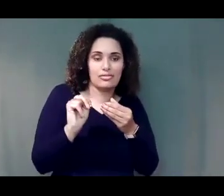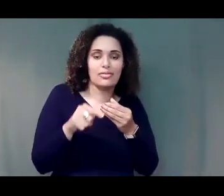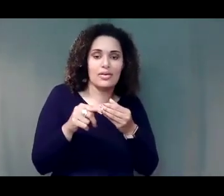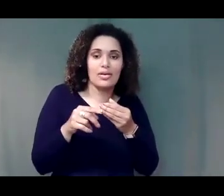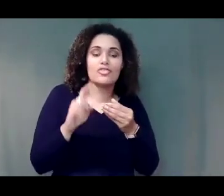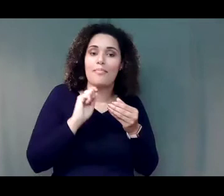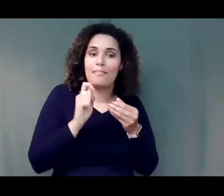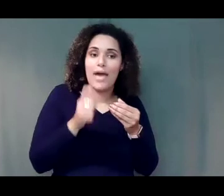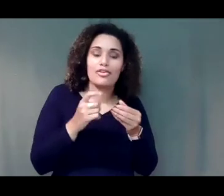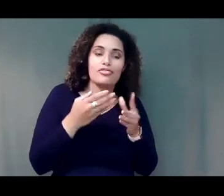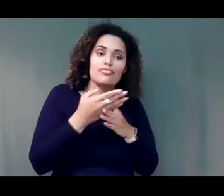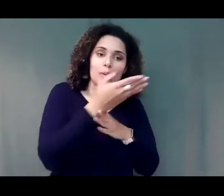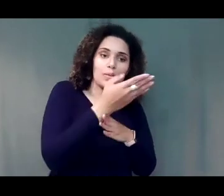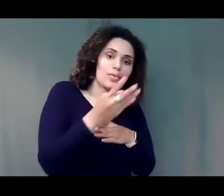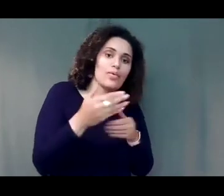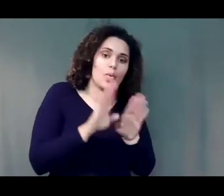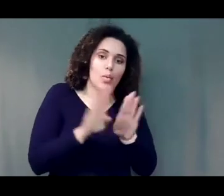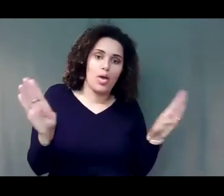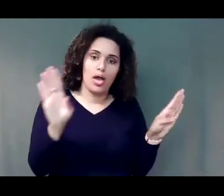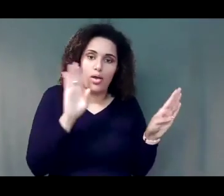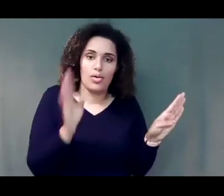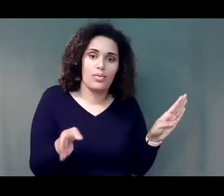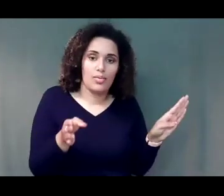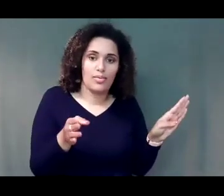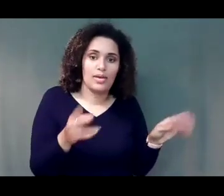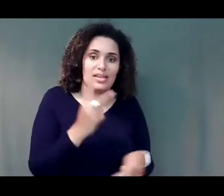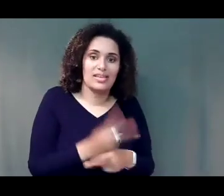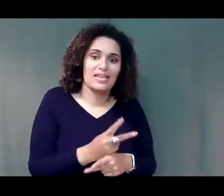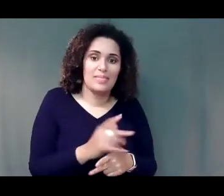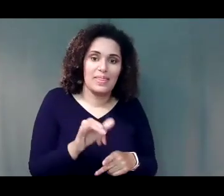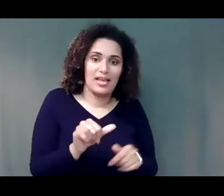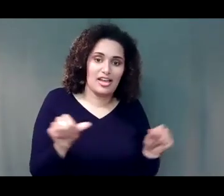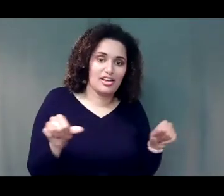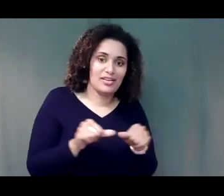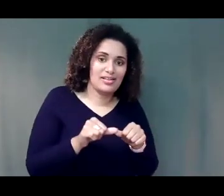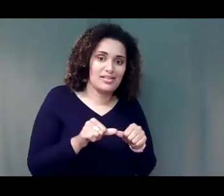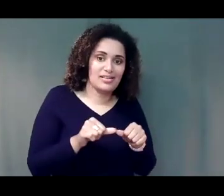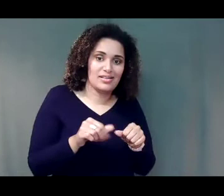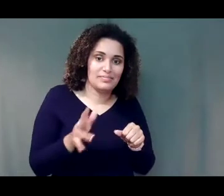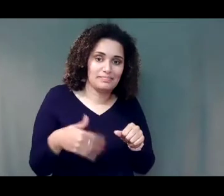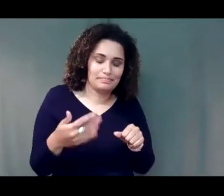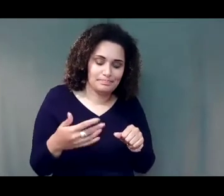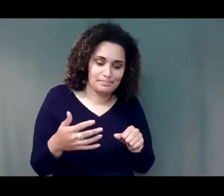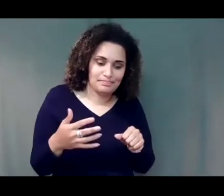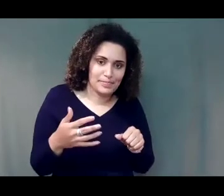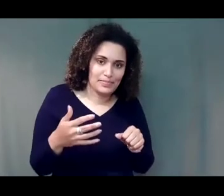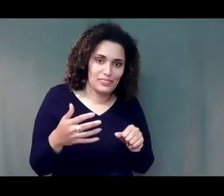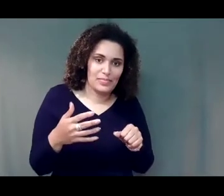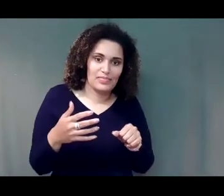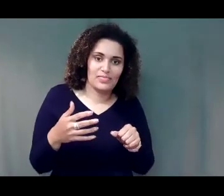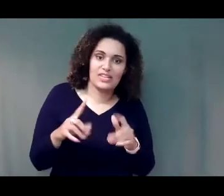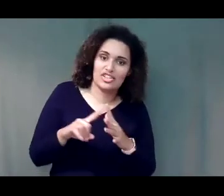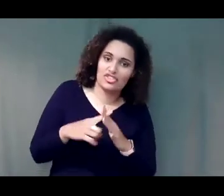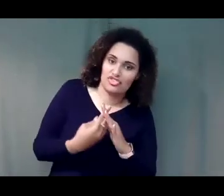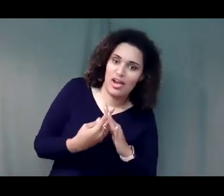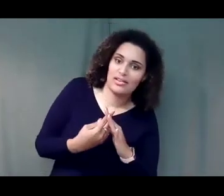metal going through the wall, and that will keep that part of around the metal you'll start humid, to get it around